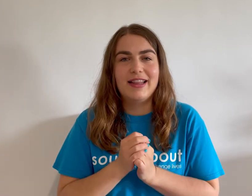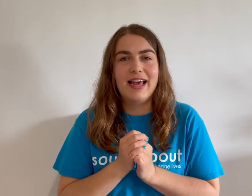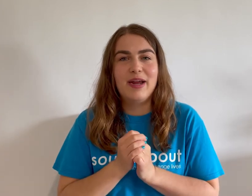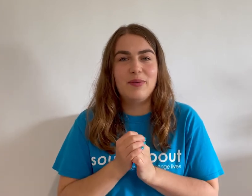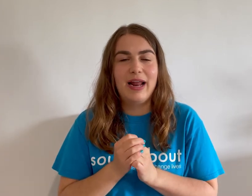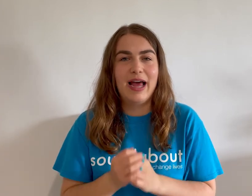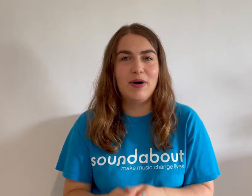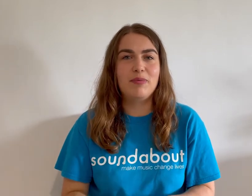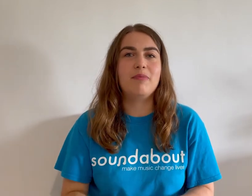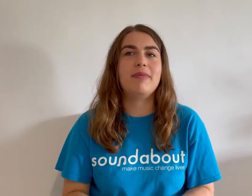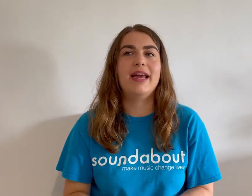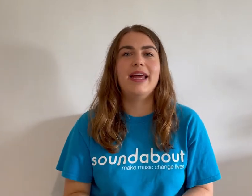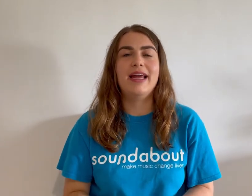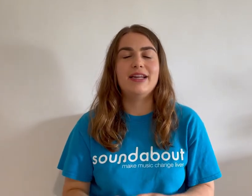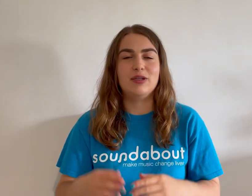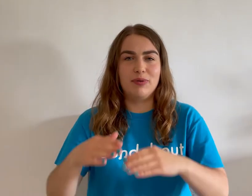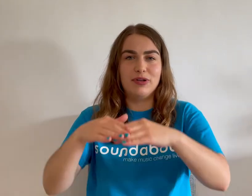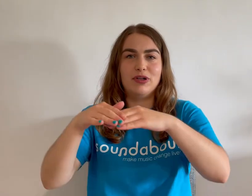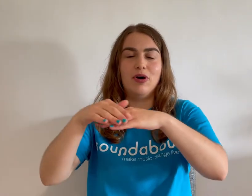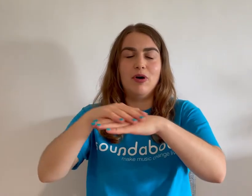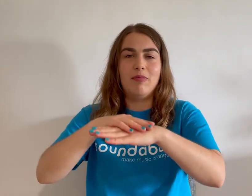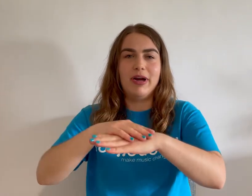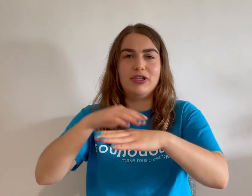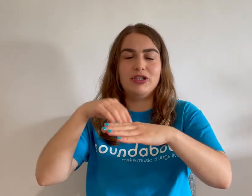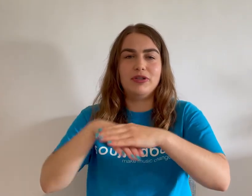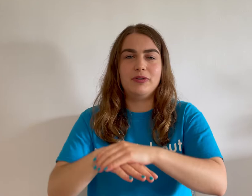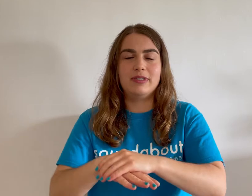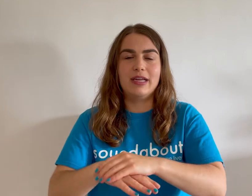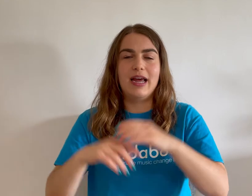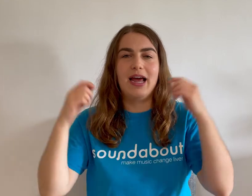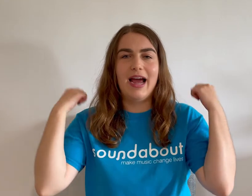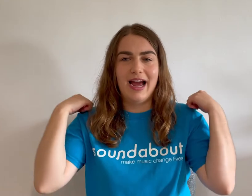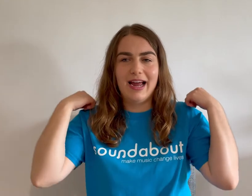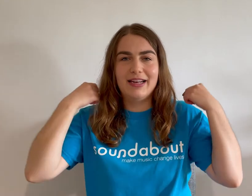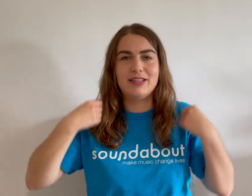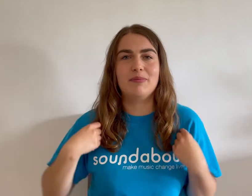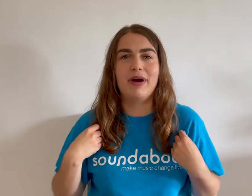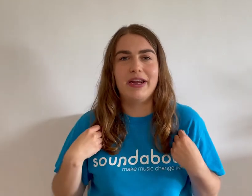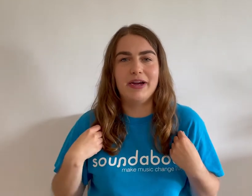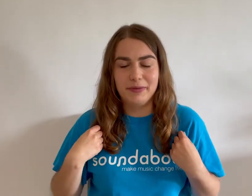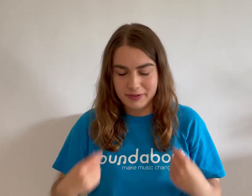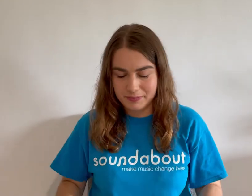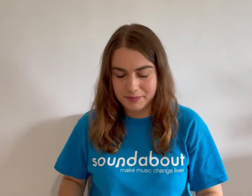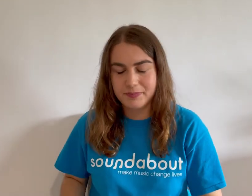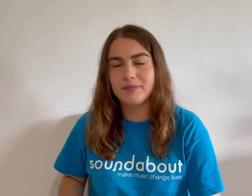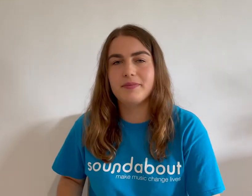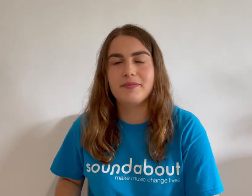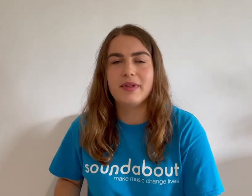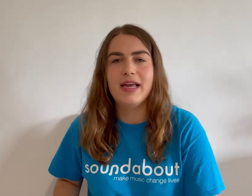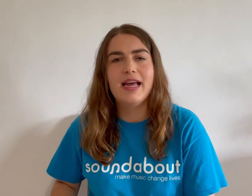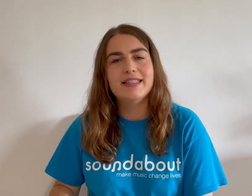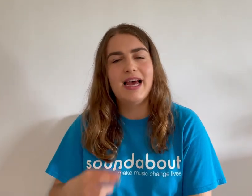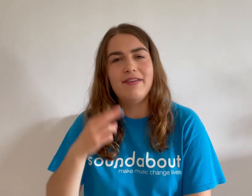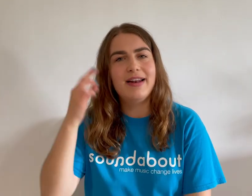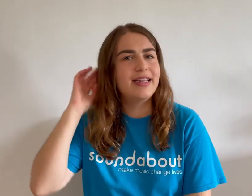They will help me to put on my shoes and my coat. So have a